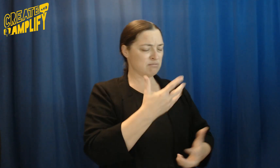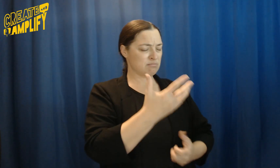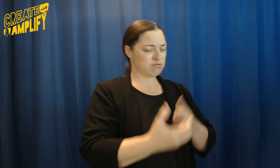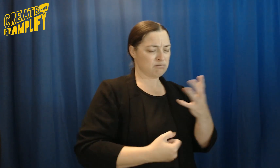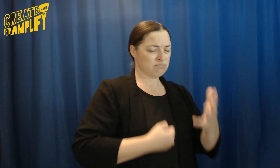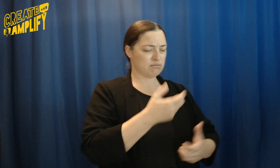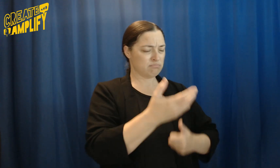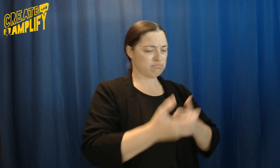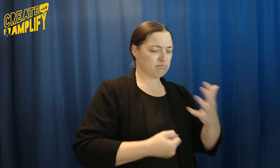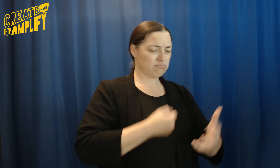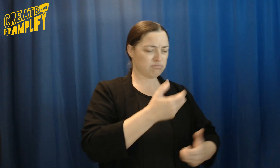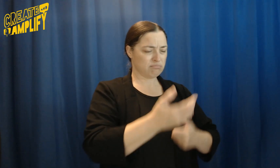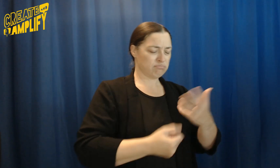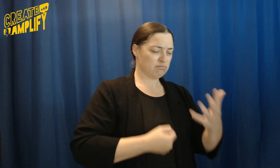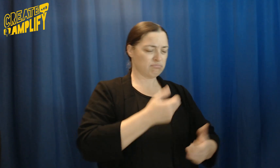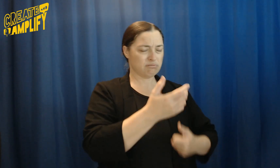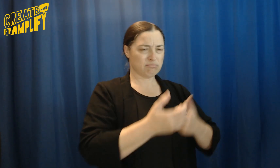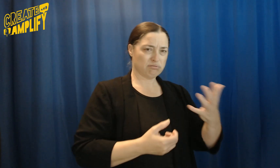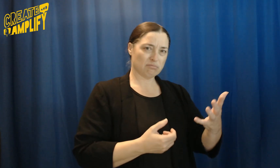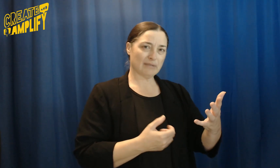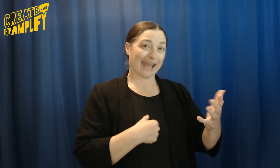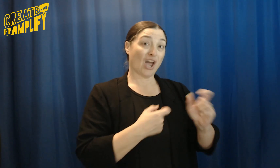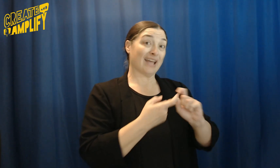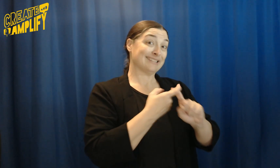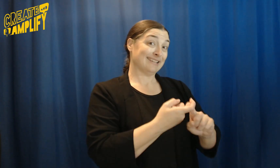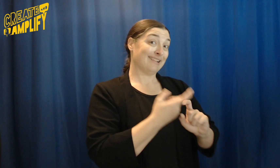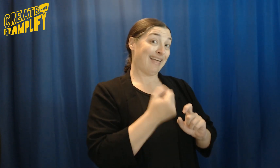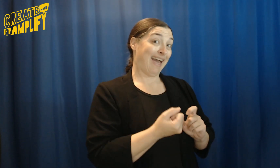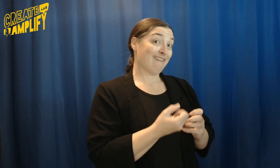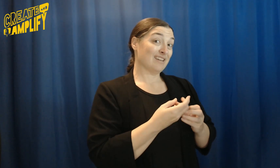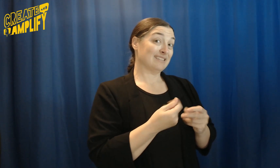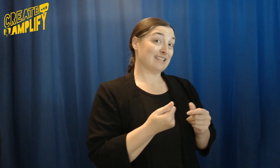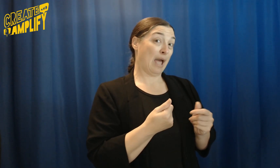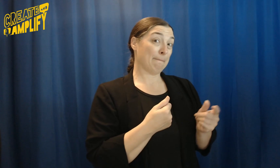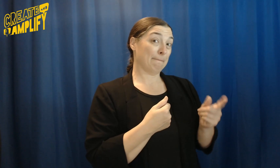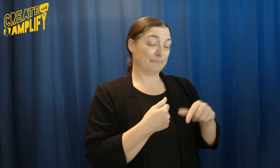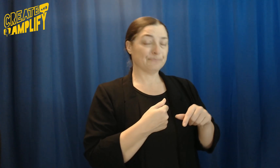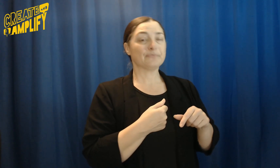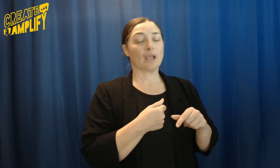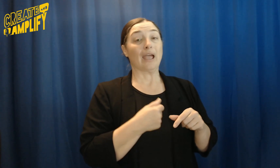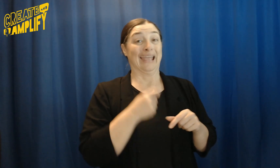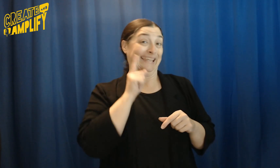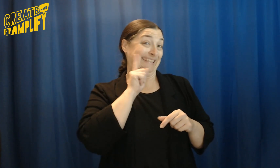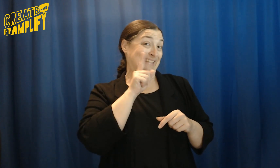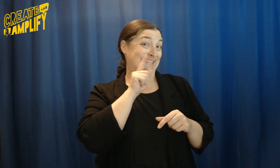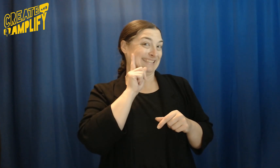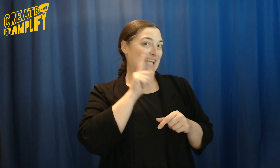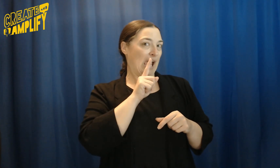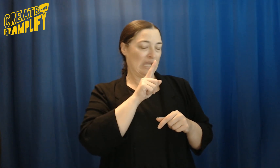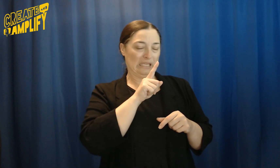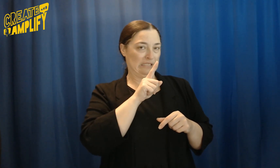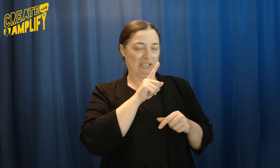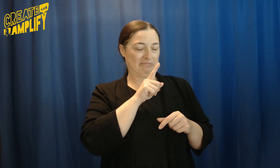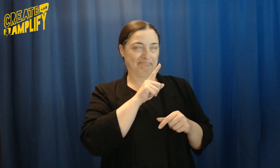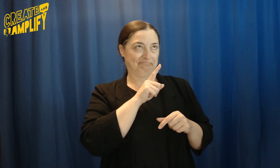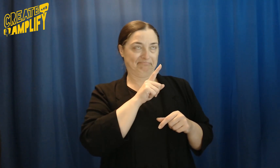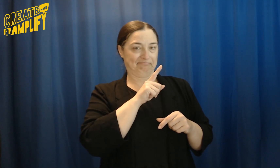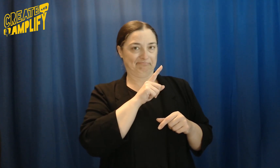from that. So I'm just coming out of the crash part. Yesterday, I